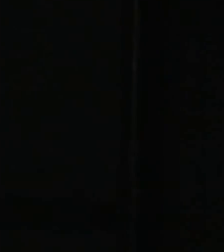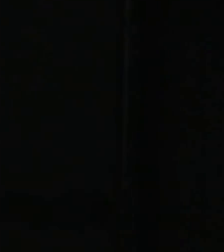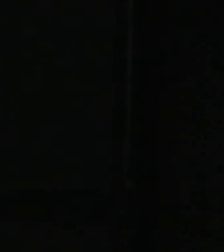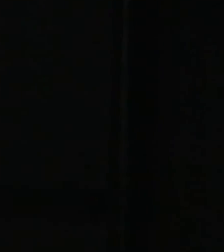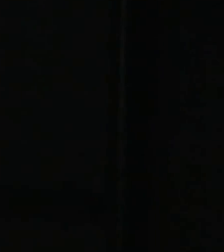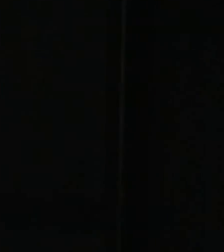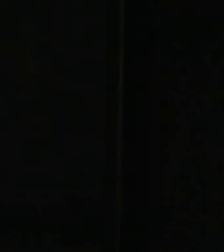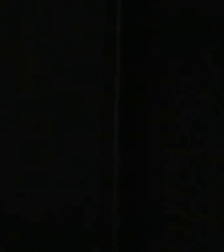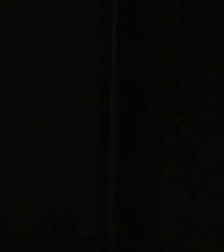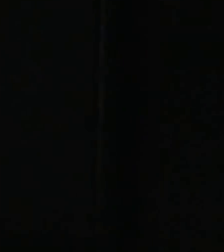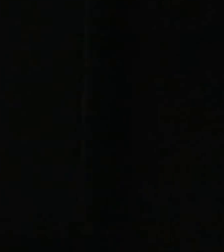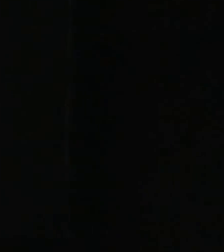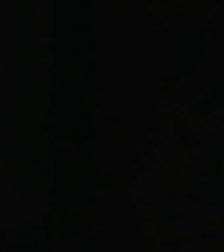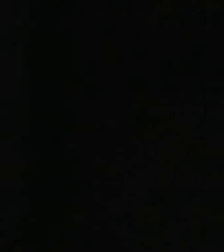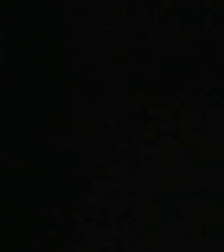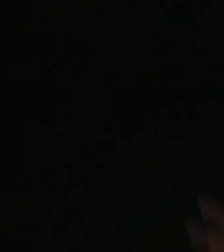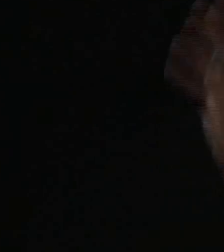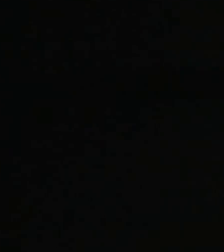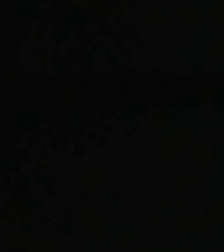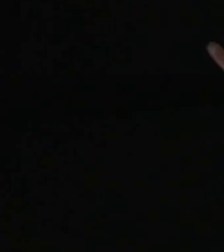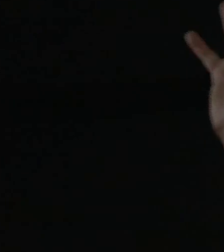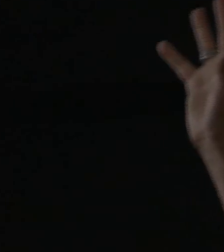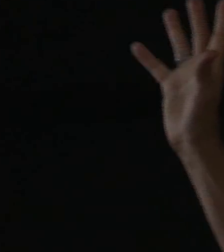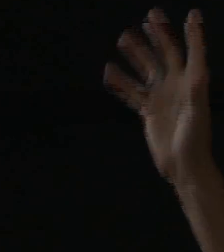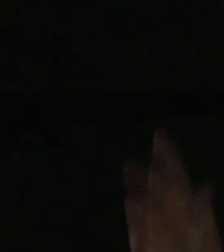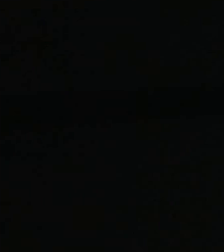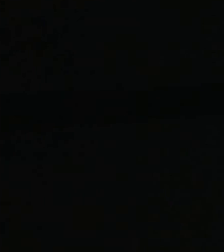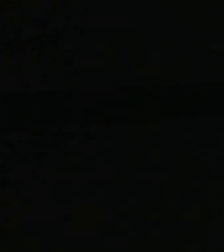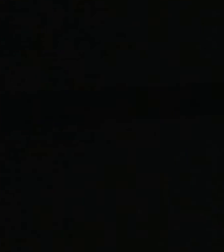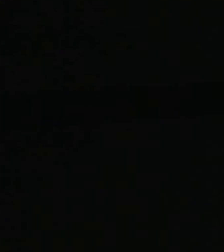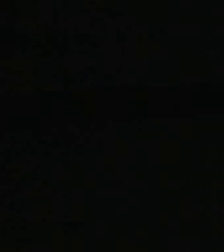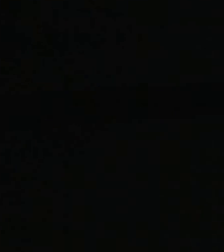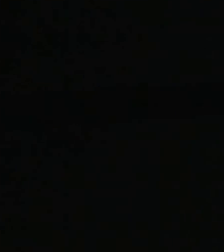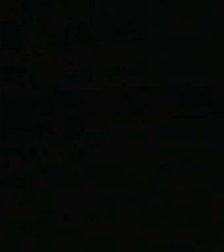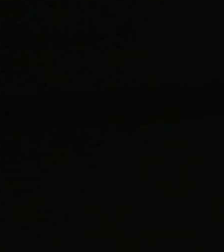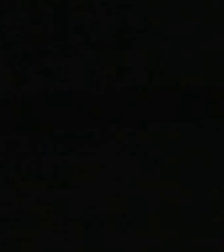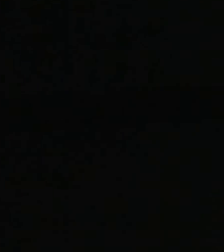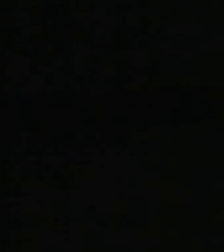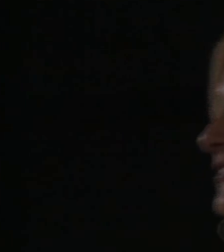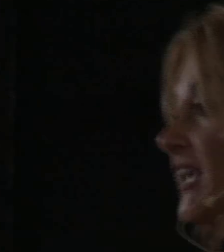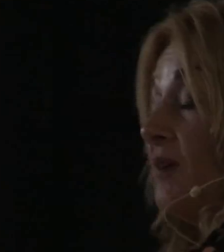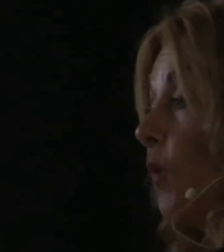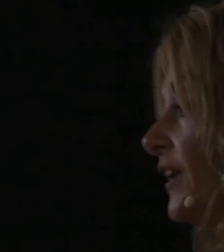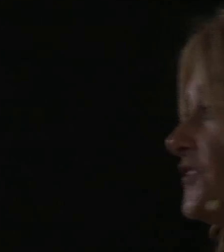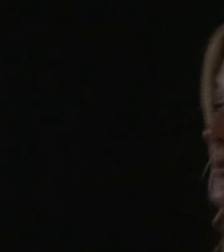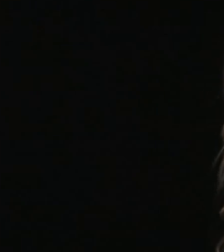the other night, grief is quieter these days, but autism is loud as ever. And the other night I did go to bed and I